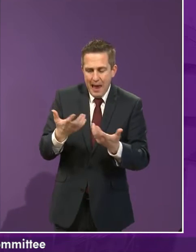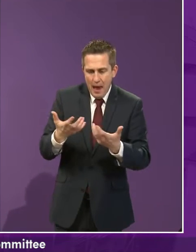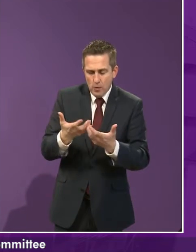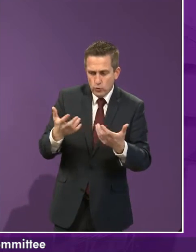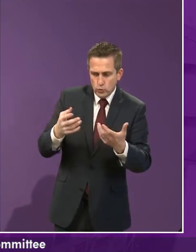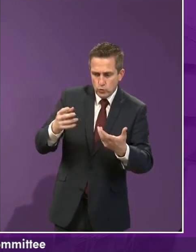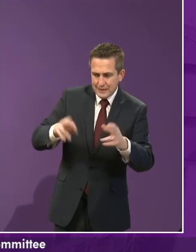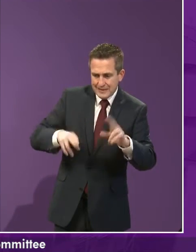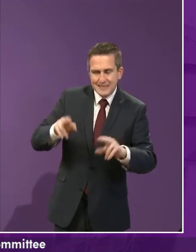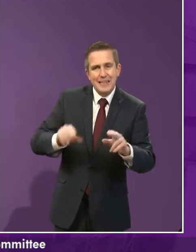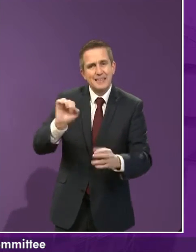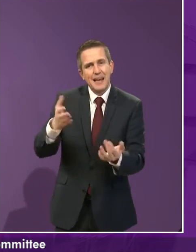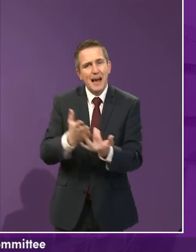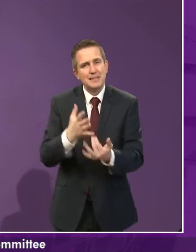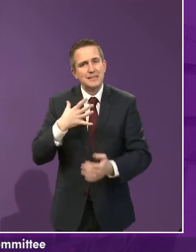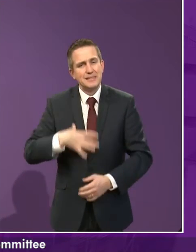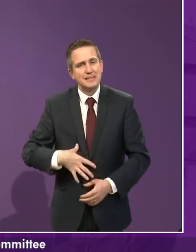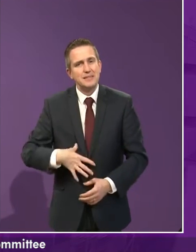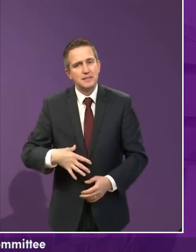access? Yes.